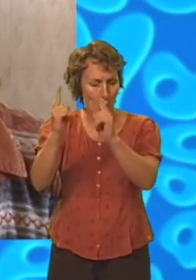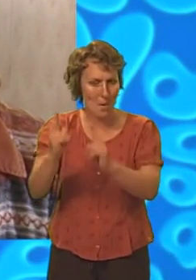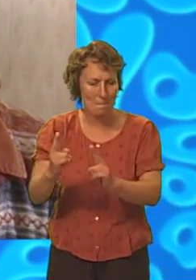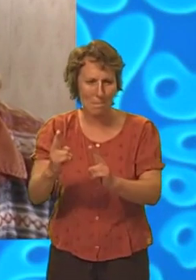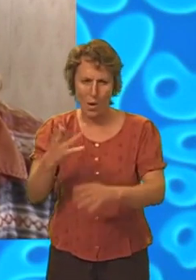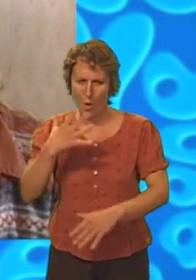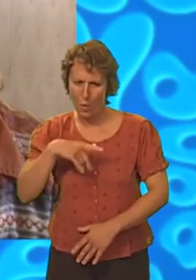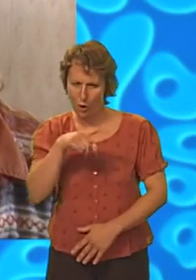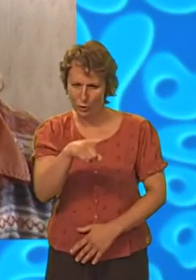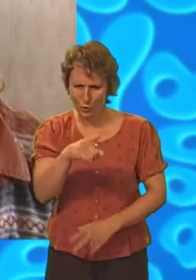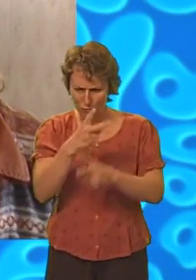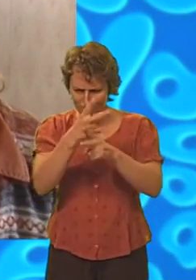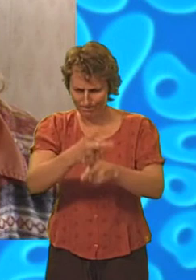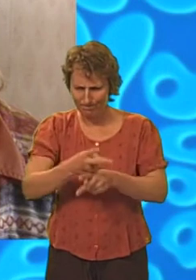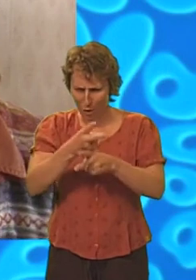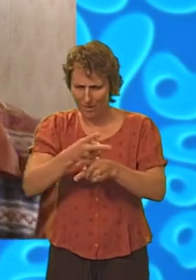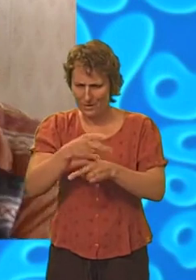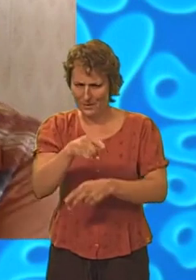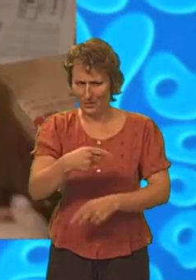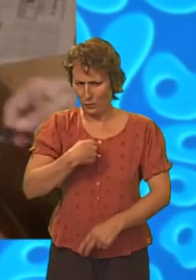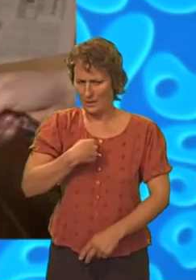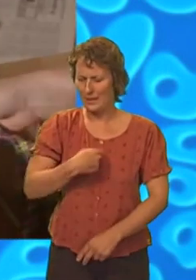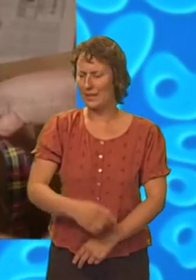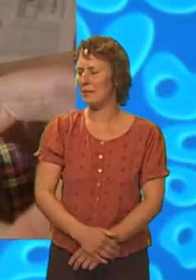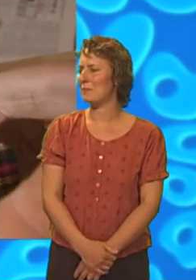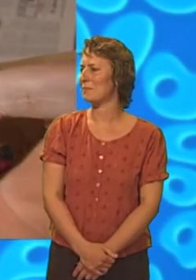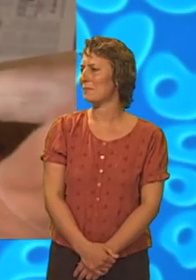I want you to look after it for me.